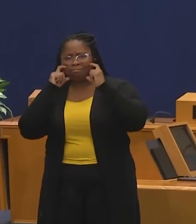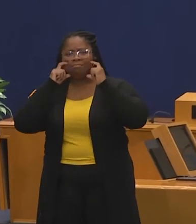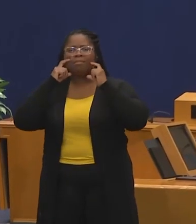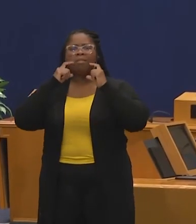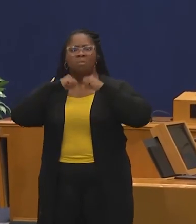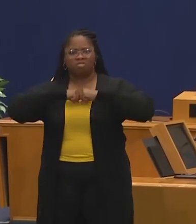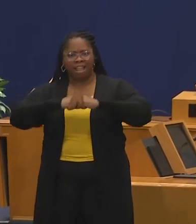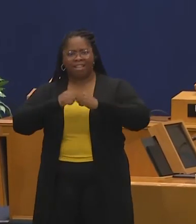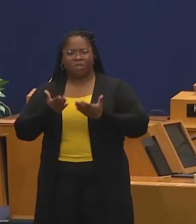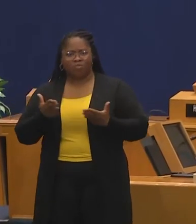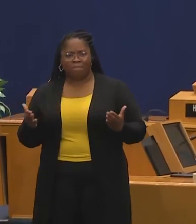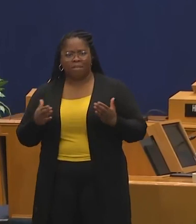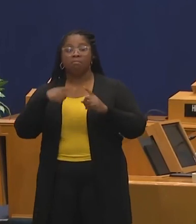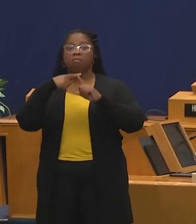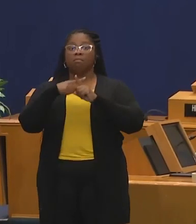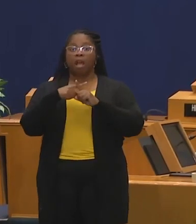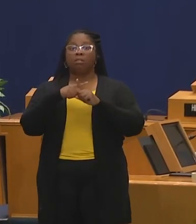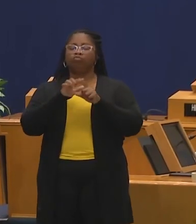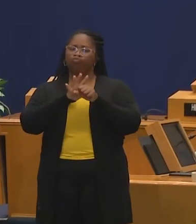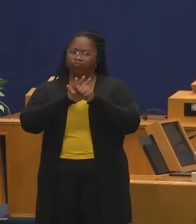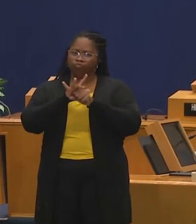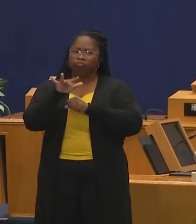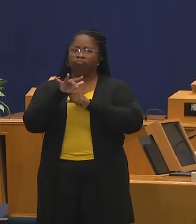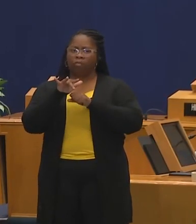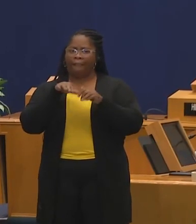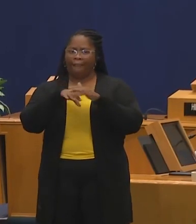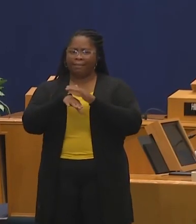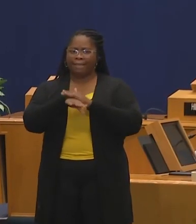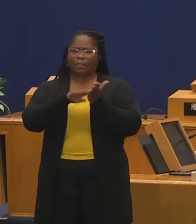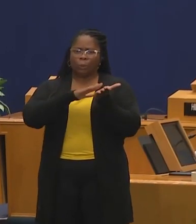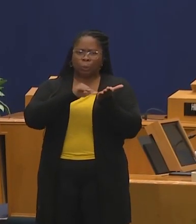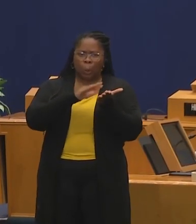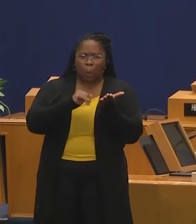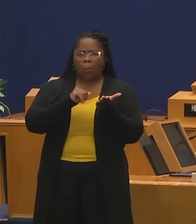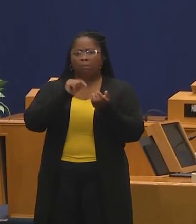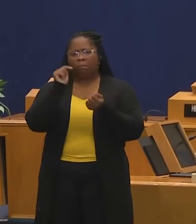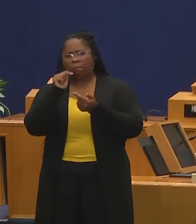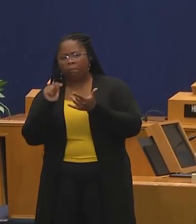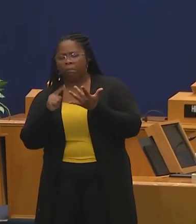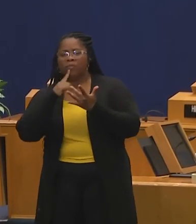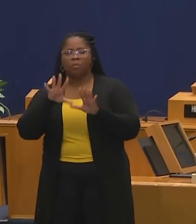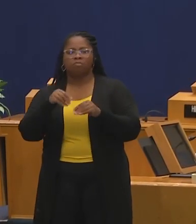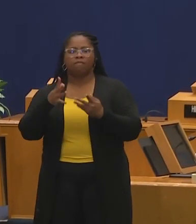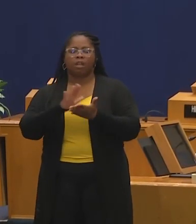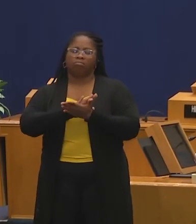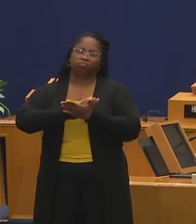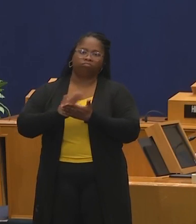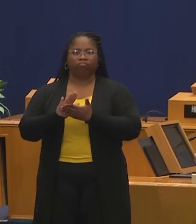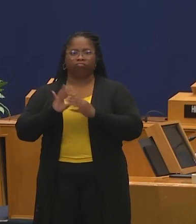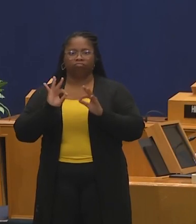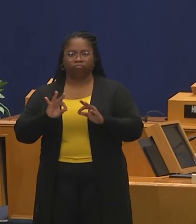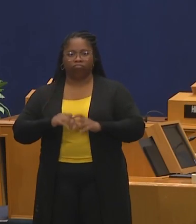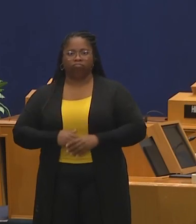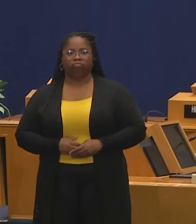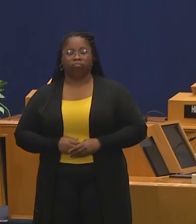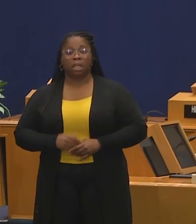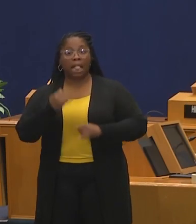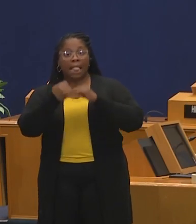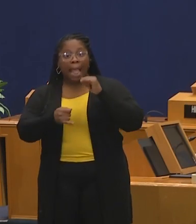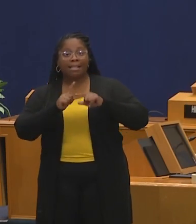well as adequate access to soap and other products to ensure improved hygiene. Last but not least, I want to thank